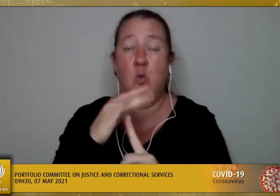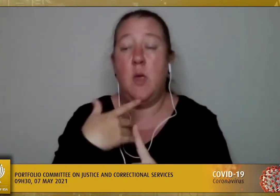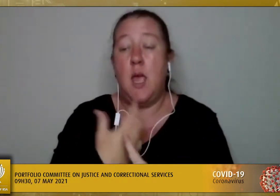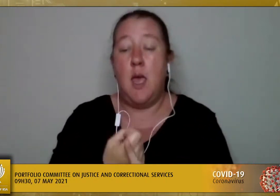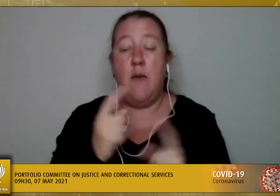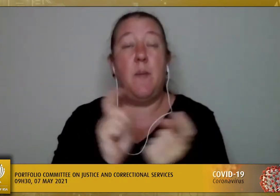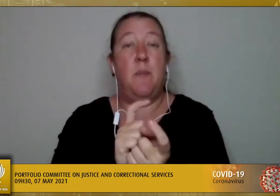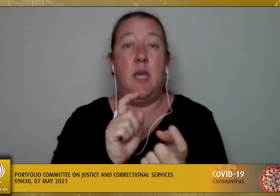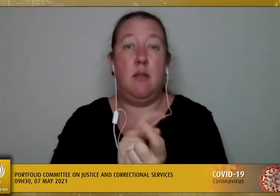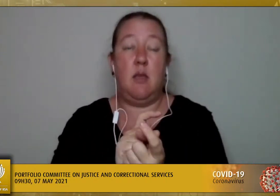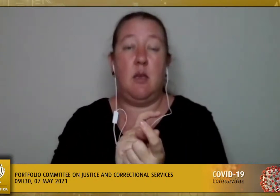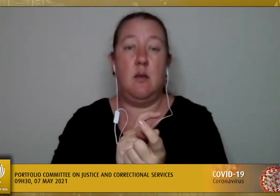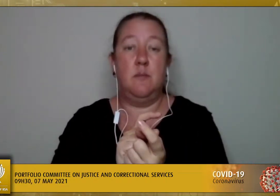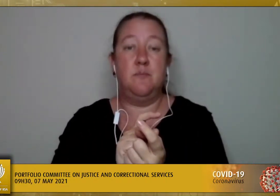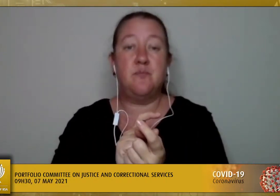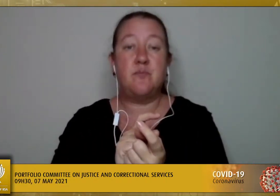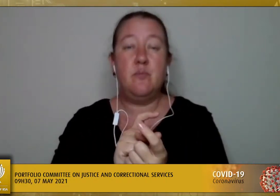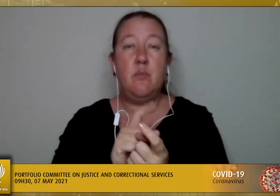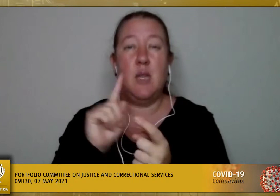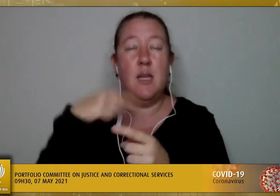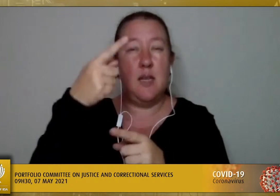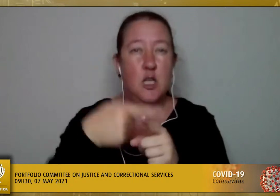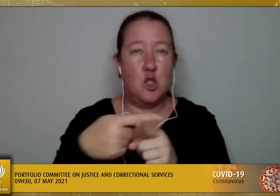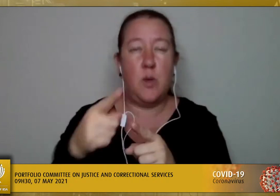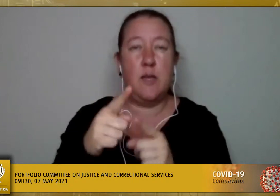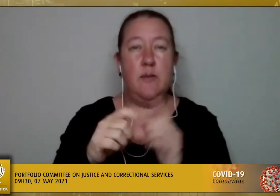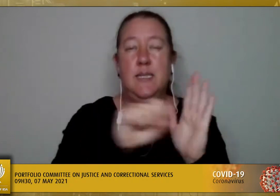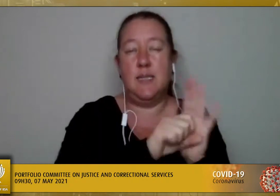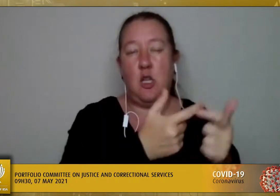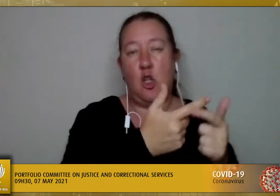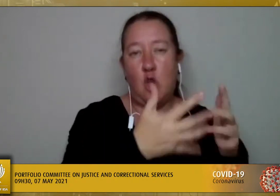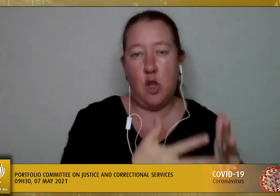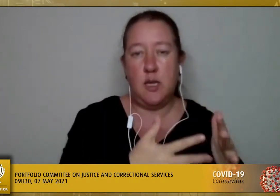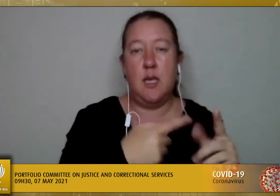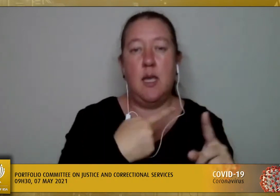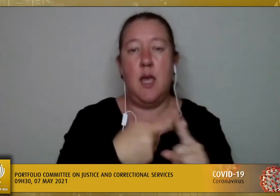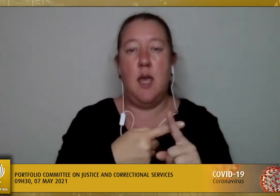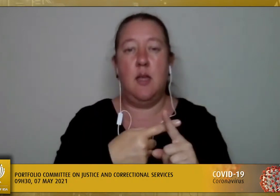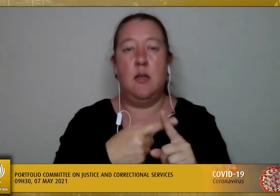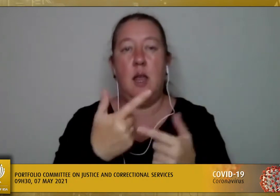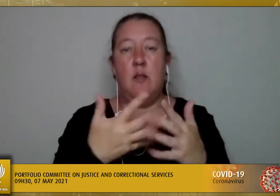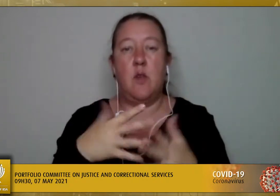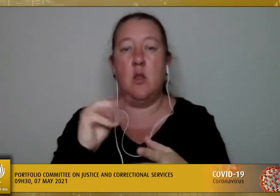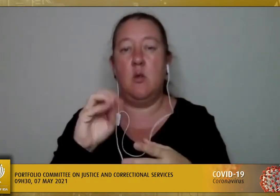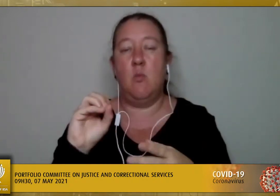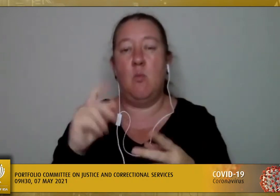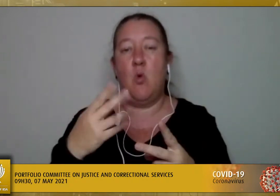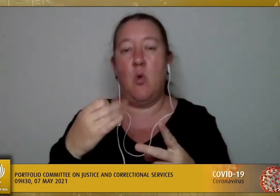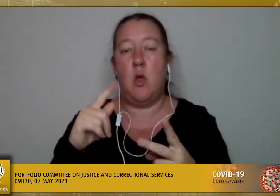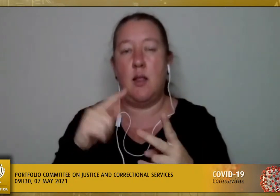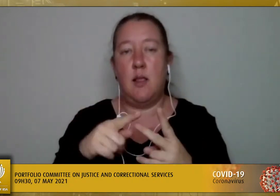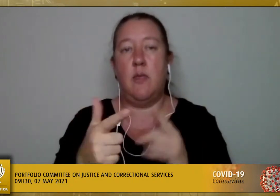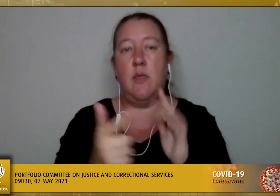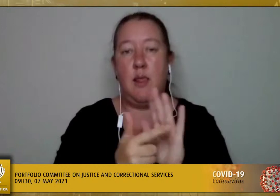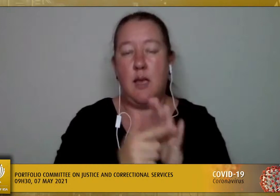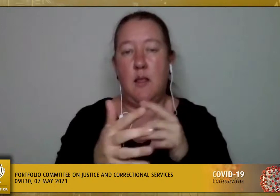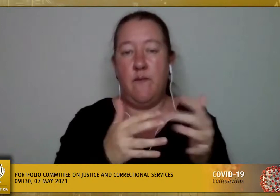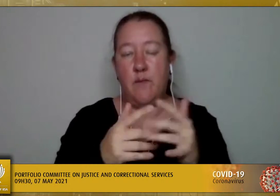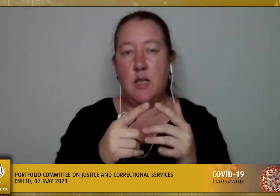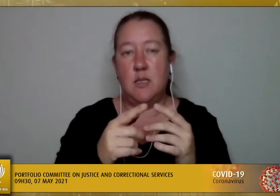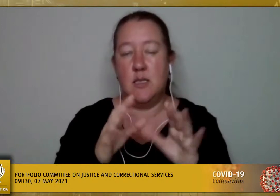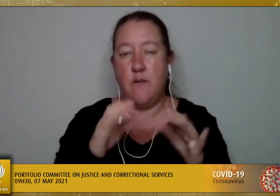meeting um next week um the state attorney and um Advocate from the legal Affairs division in my